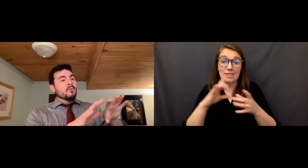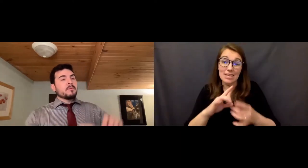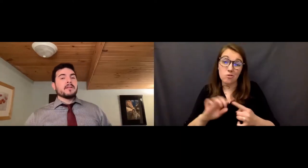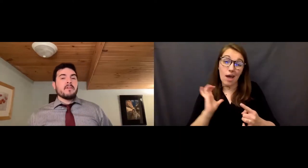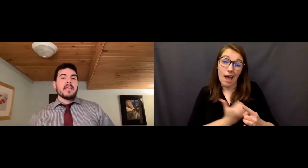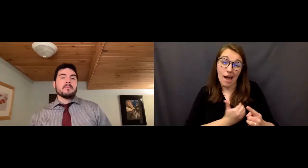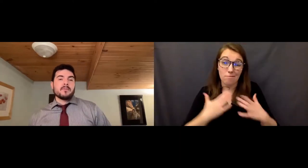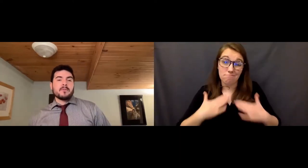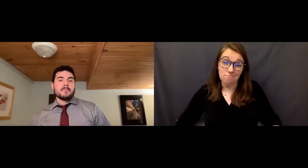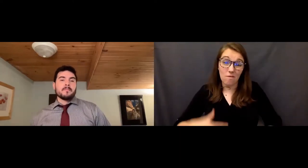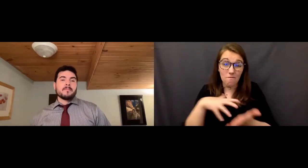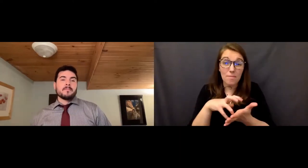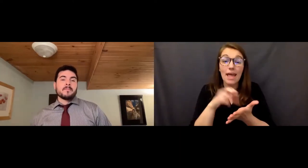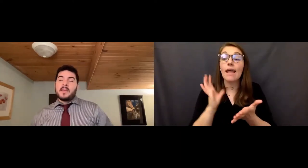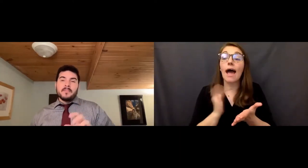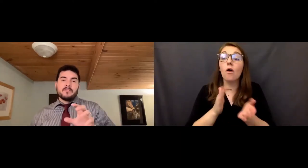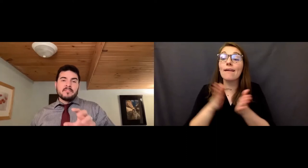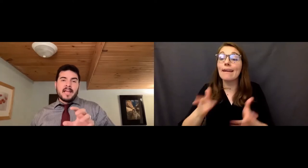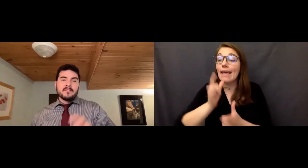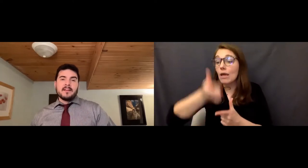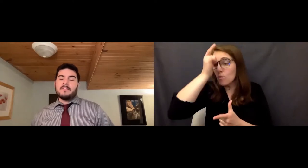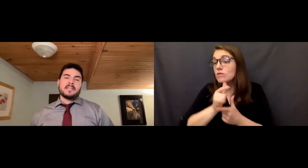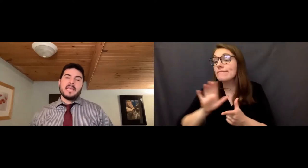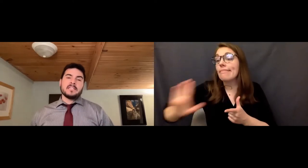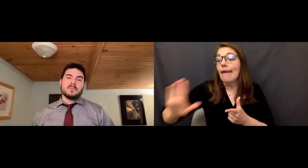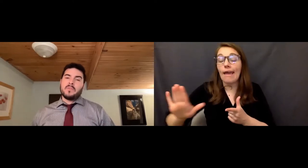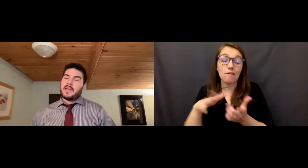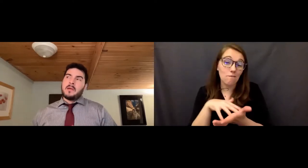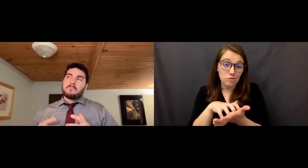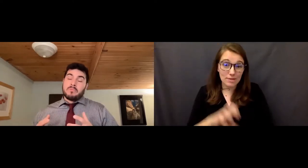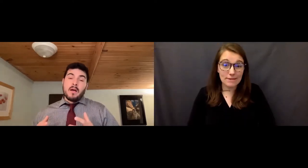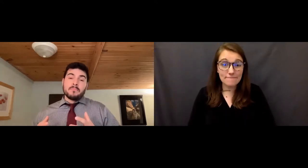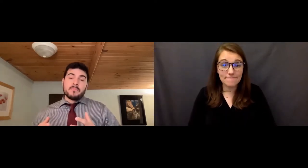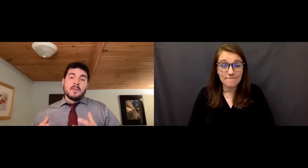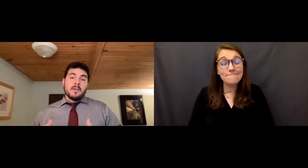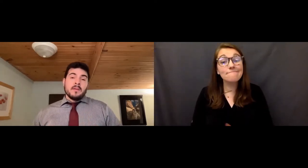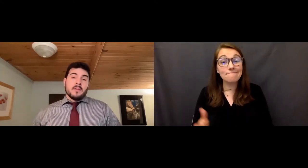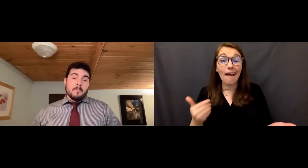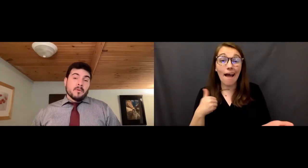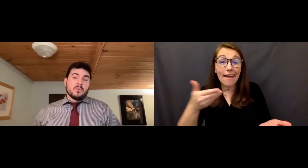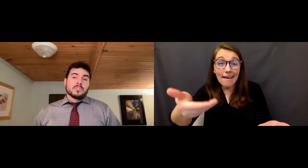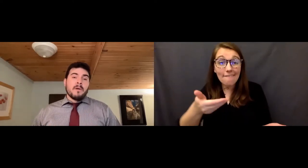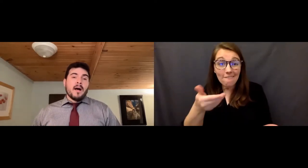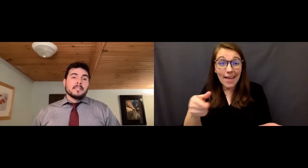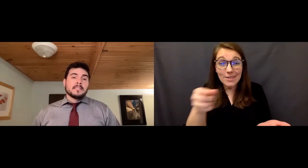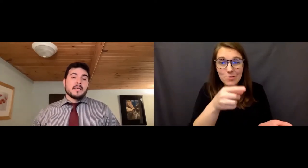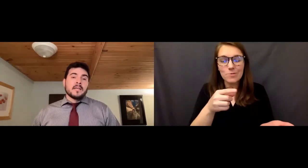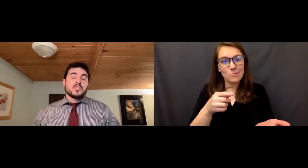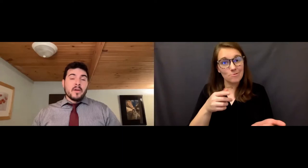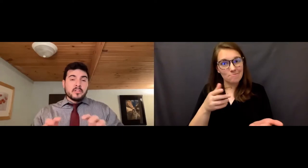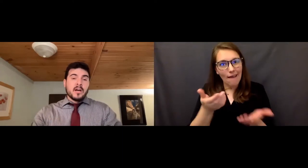and the vulnerability of our neighbors. There stands an invitation, one that prompts a personal